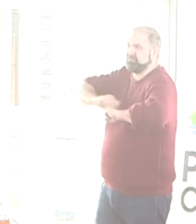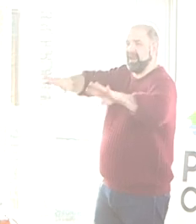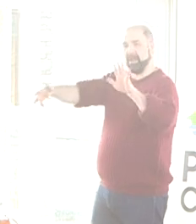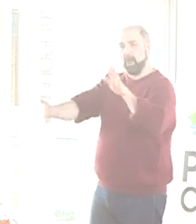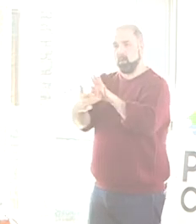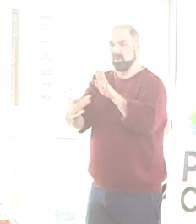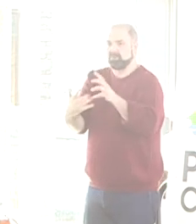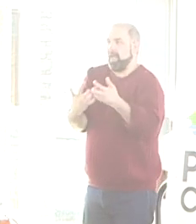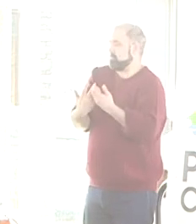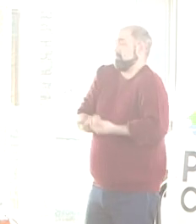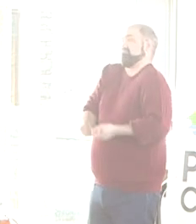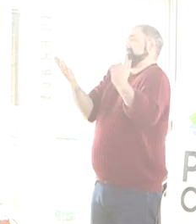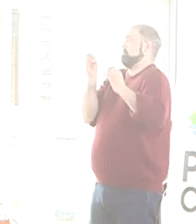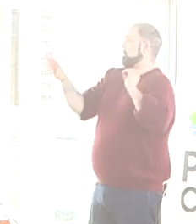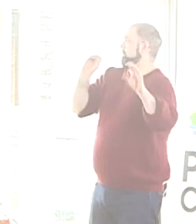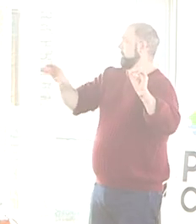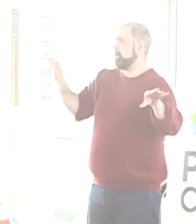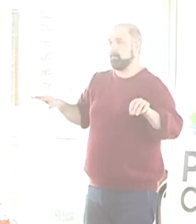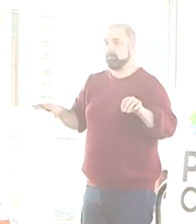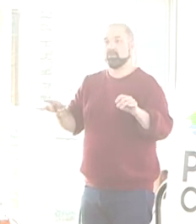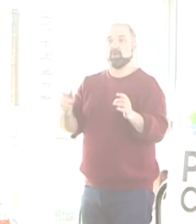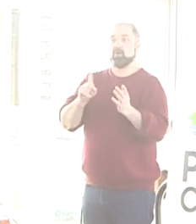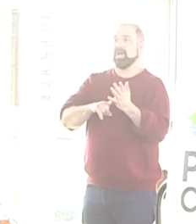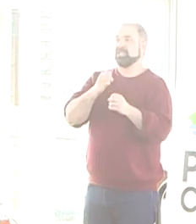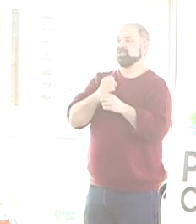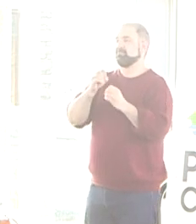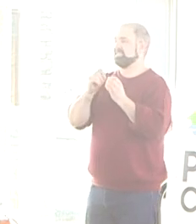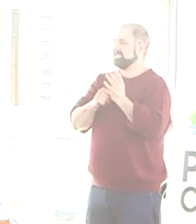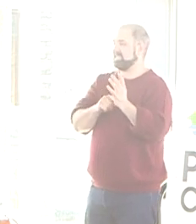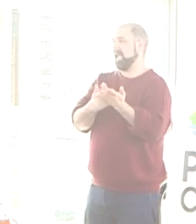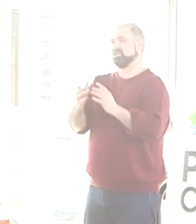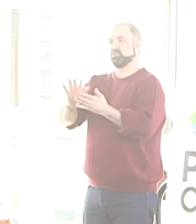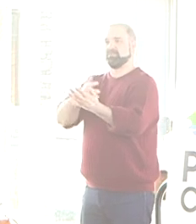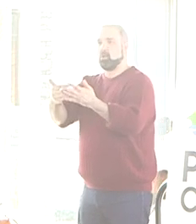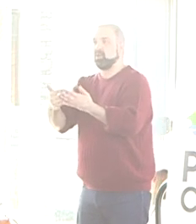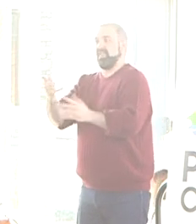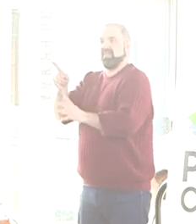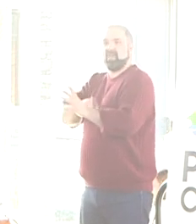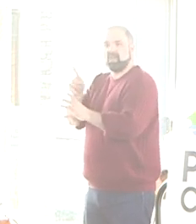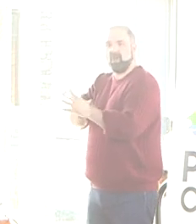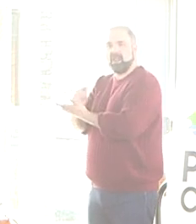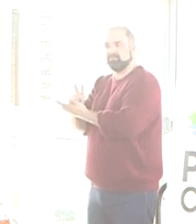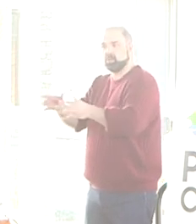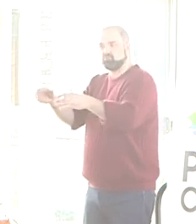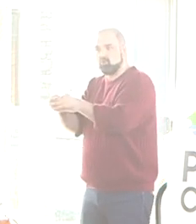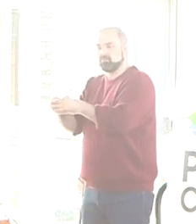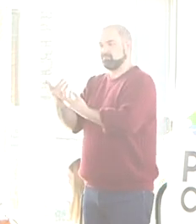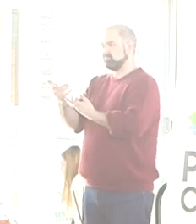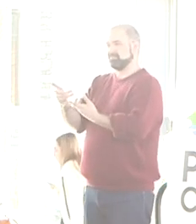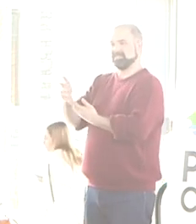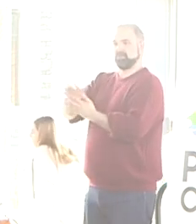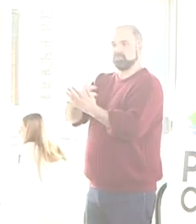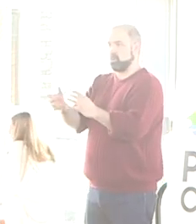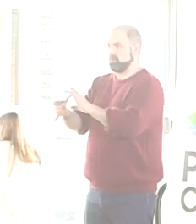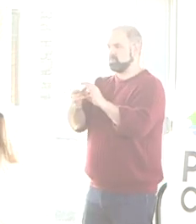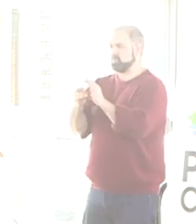that relationship between LGTG and Switchboard and the young lesbian group and Switchboard. Because